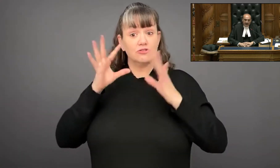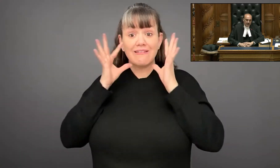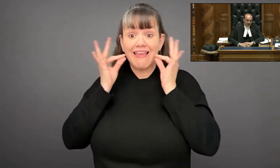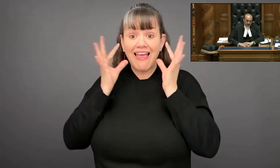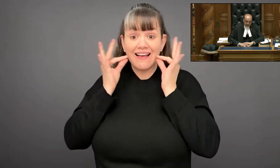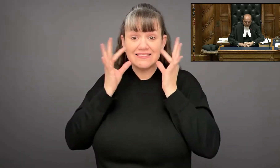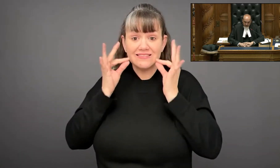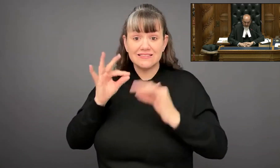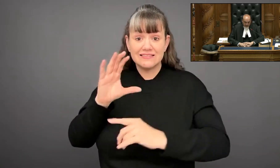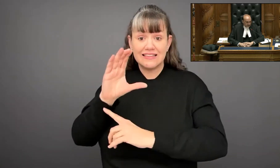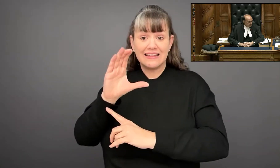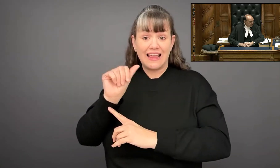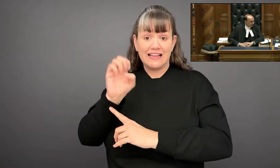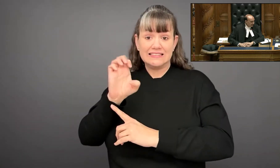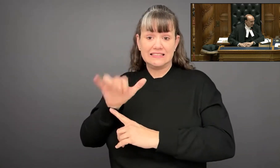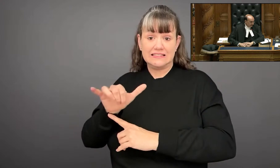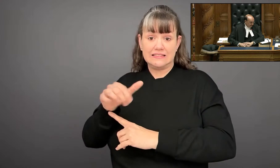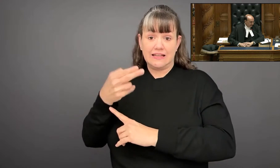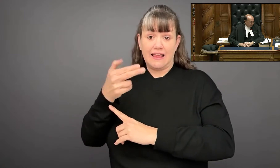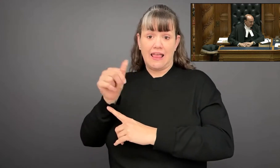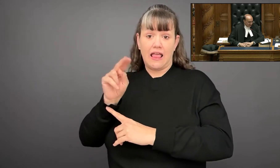cat, Hansard,